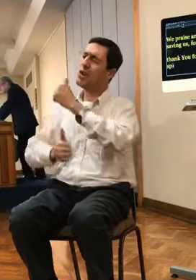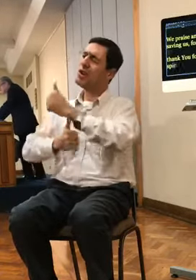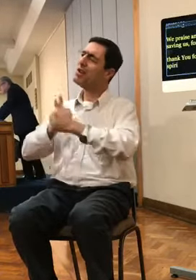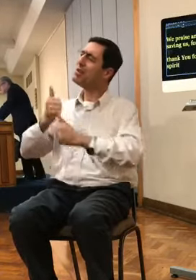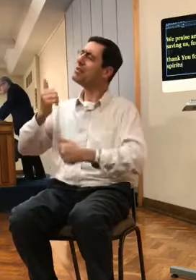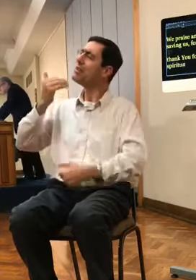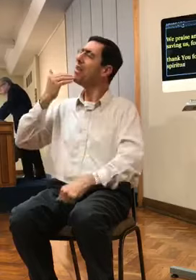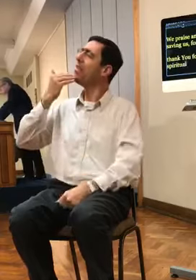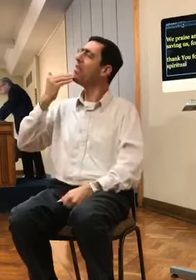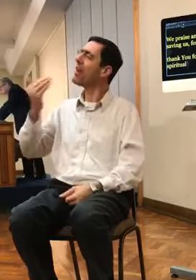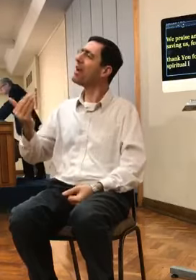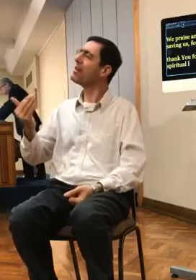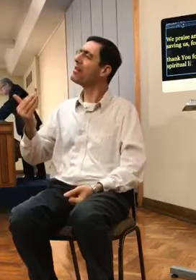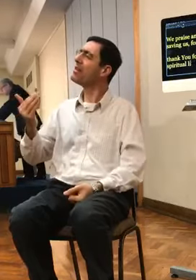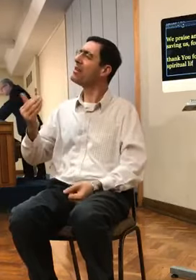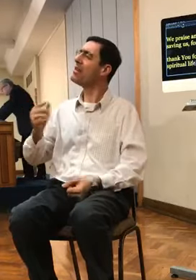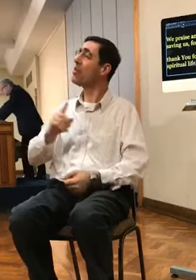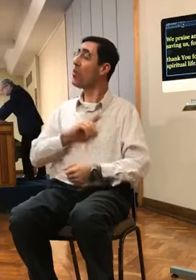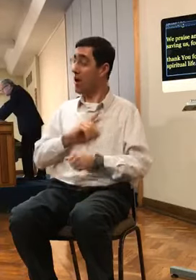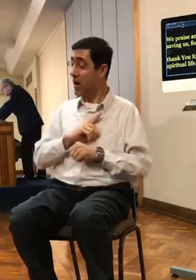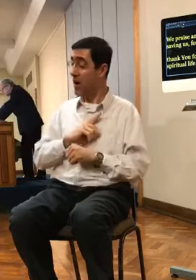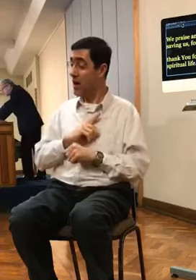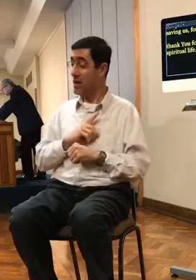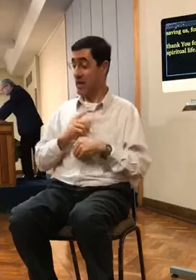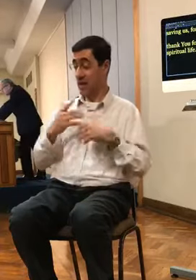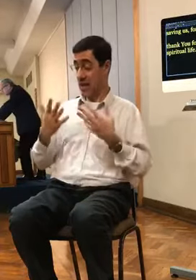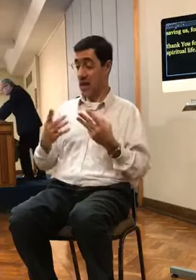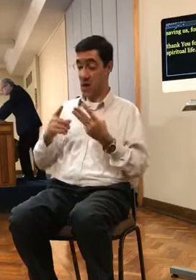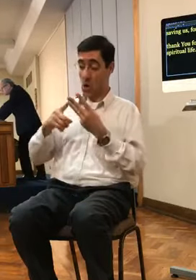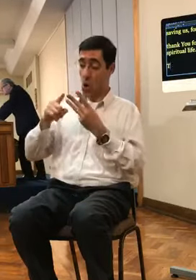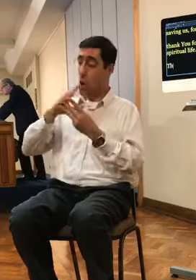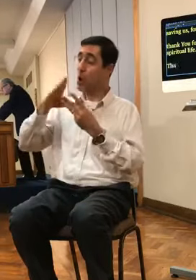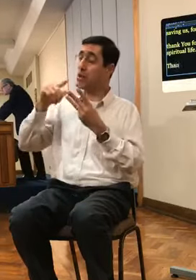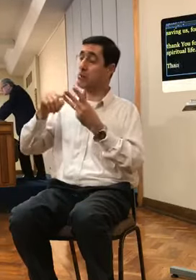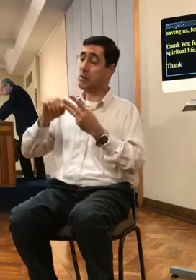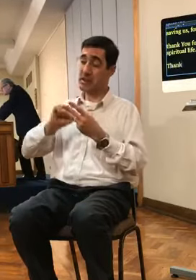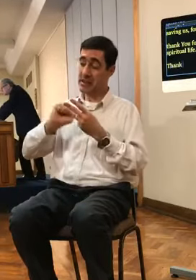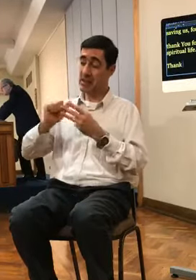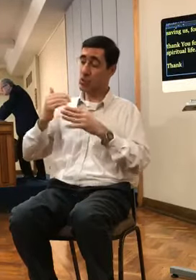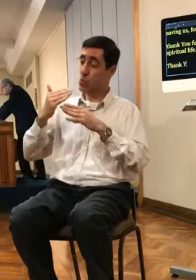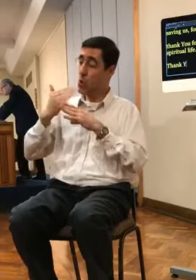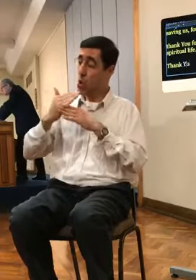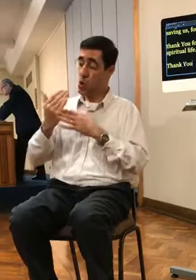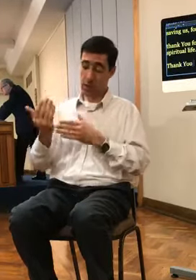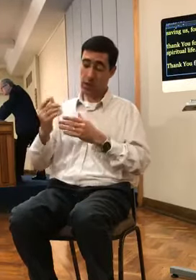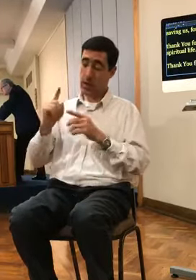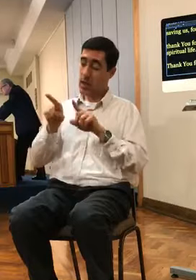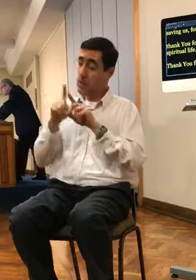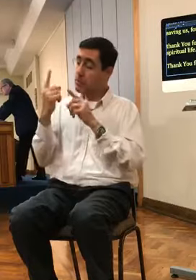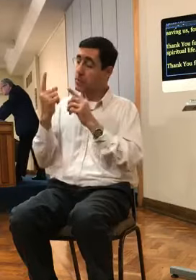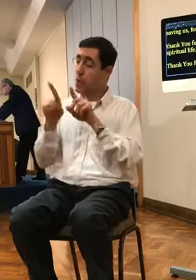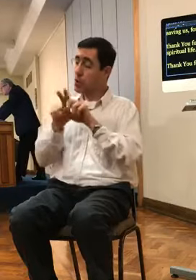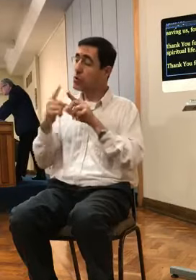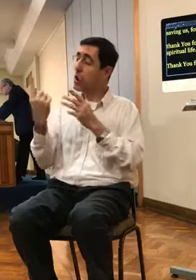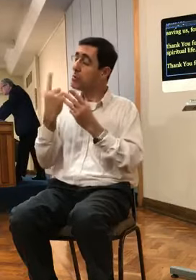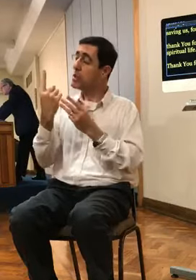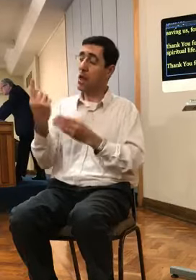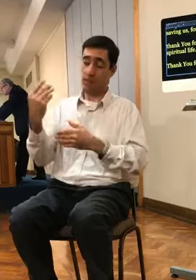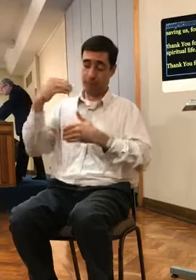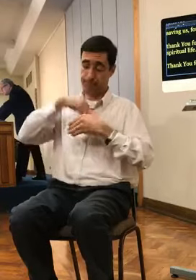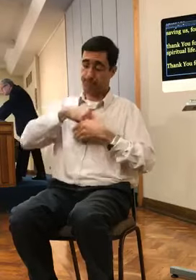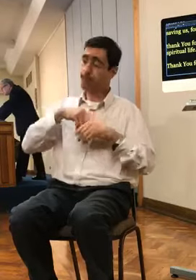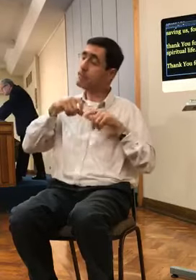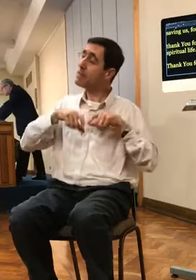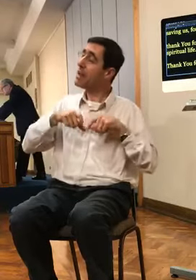O Lord, for the indwelling work and power of the gracious Holy Spirit. And we look to Thee and we praise